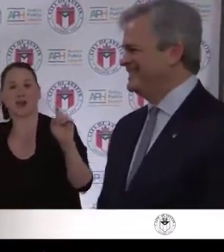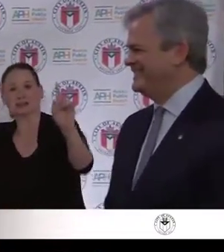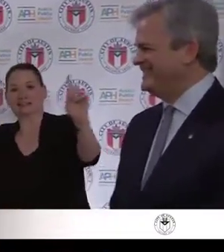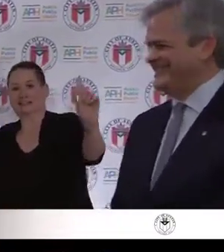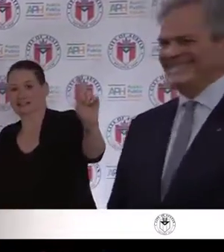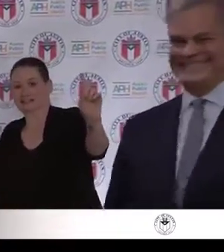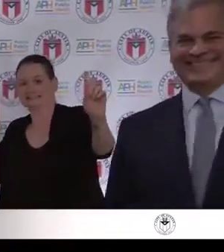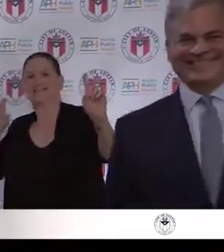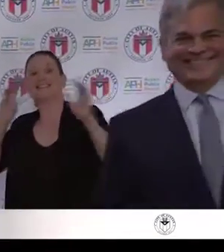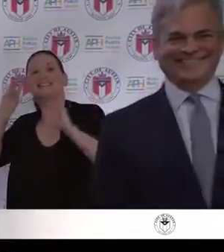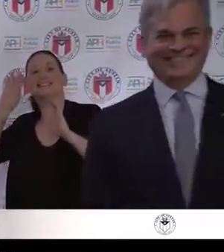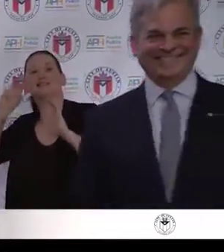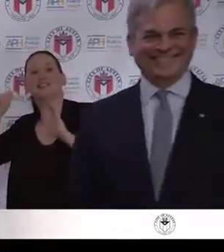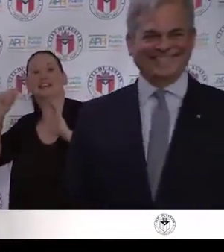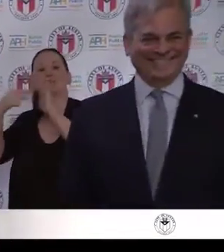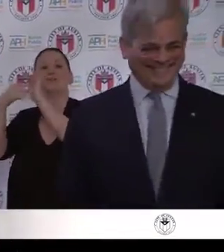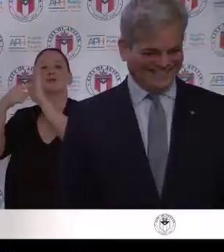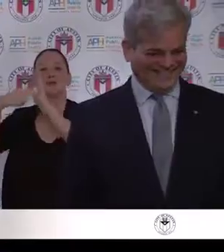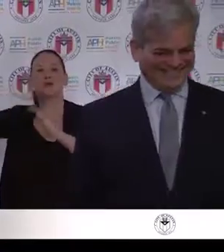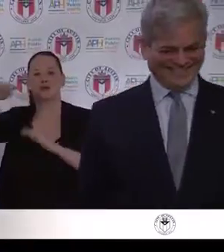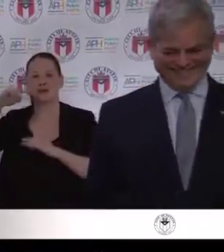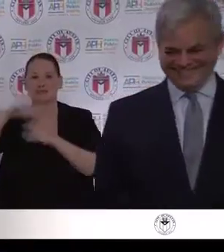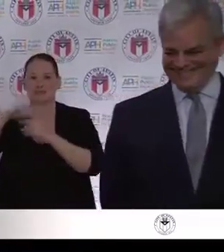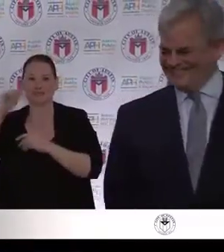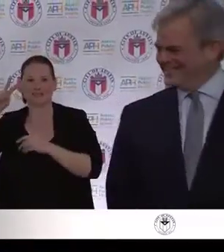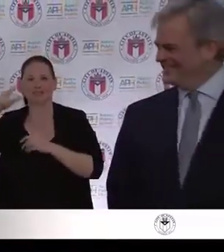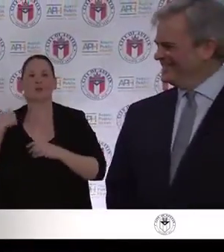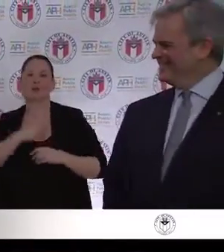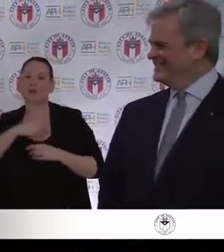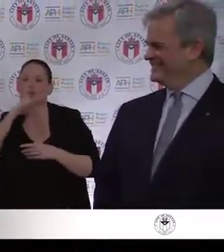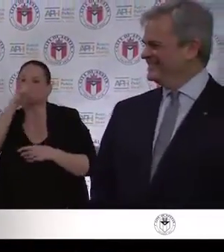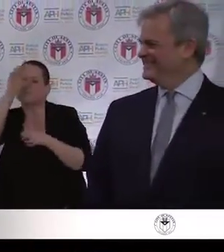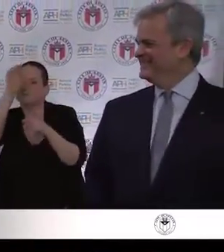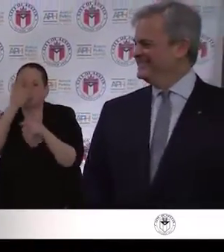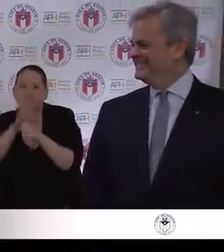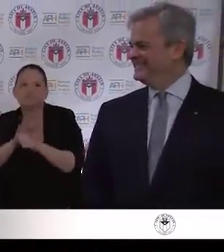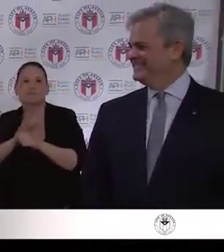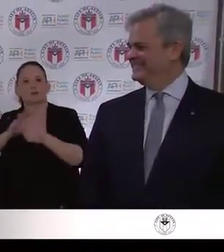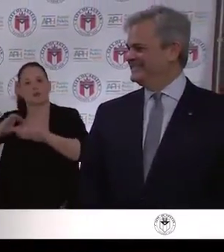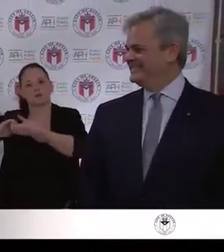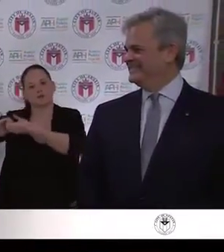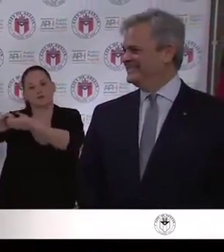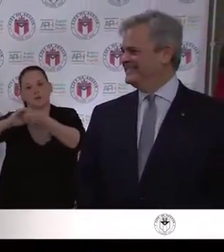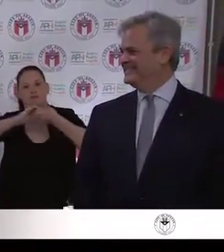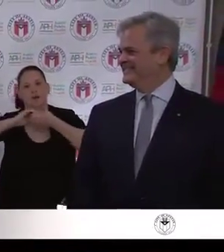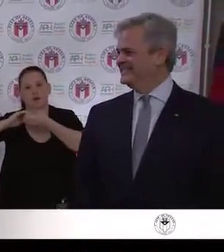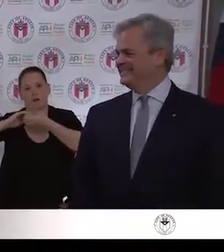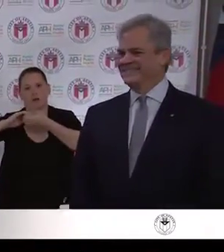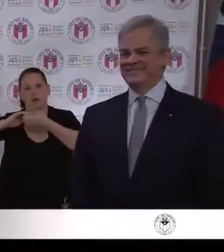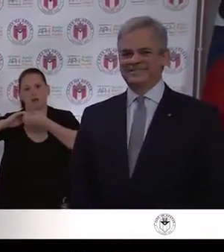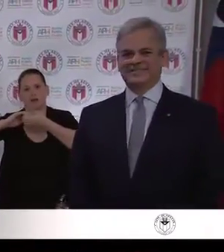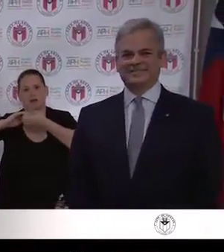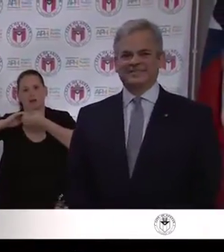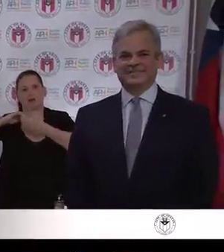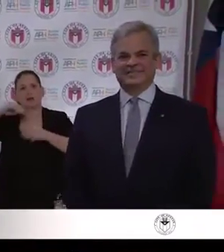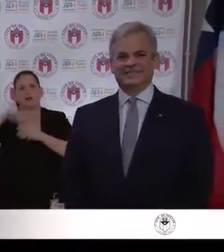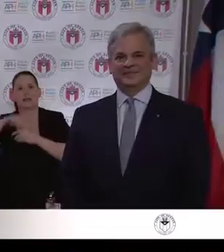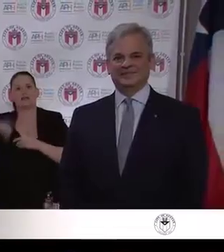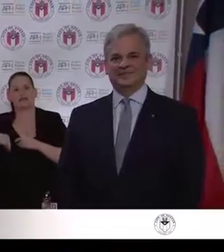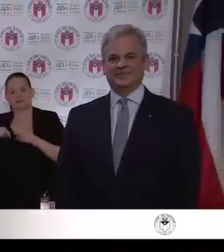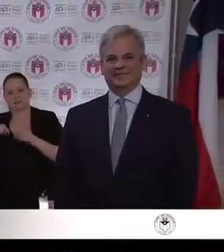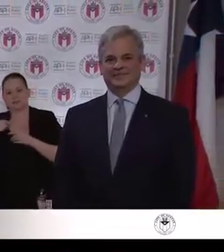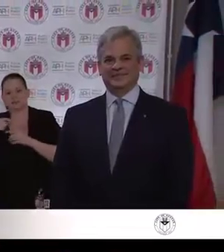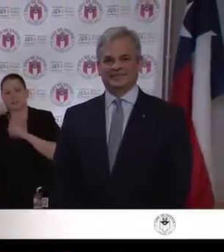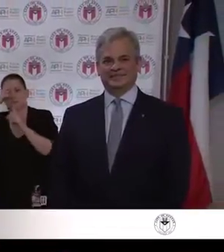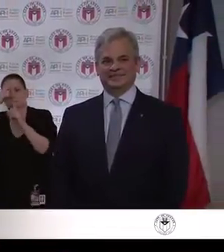6 feet, just to show those in TV land that we are absolutely unified in this